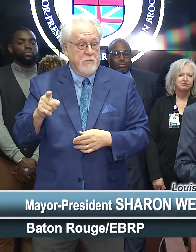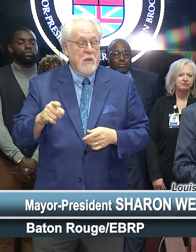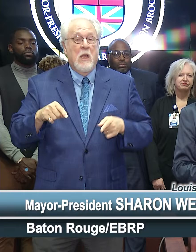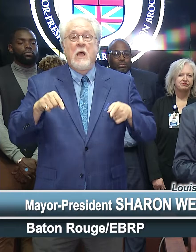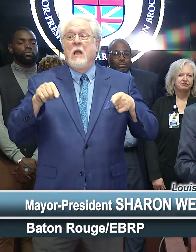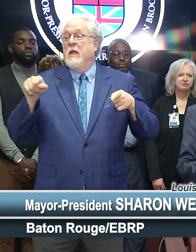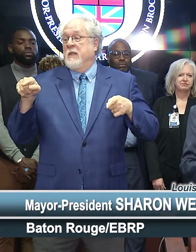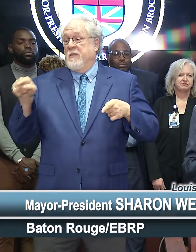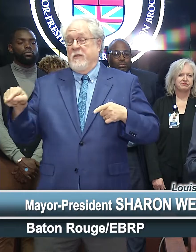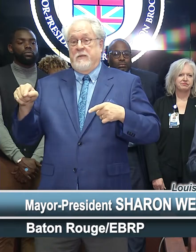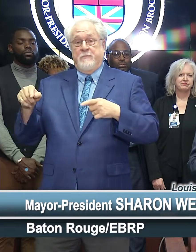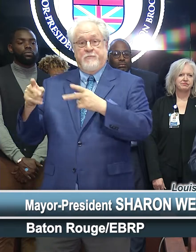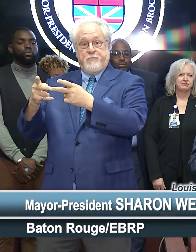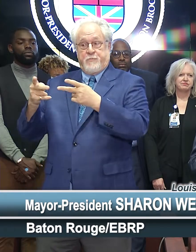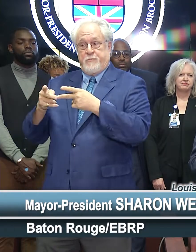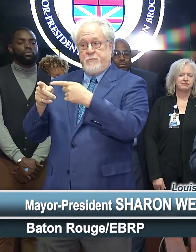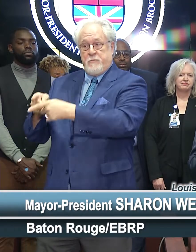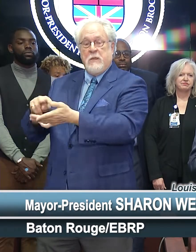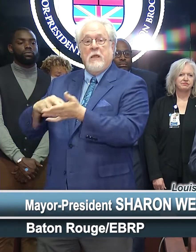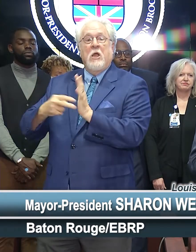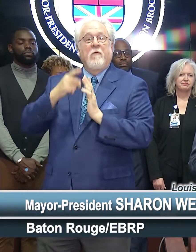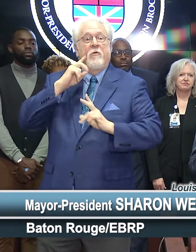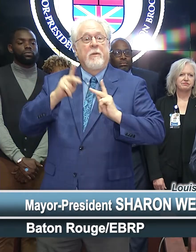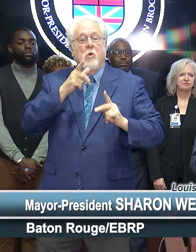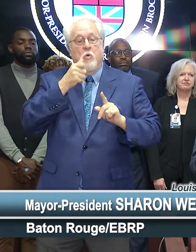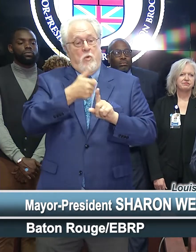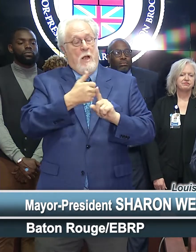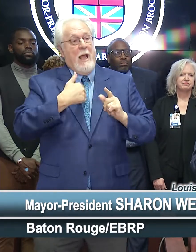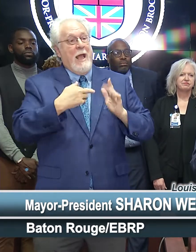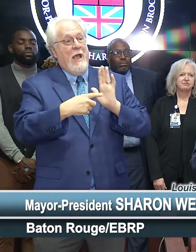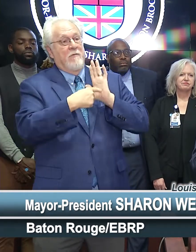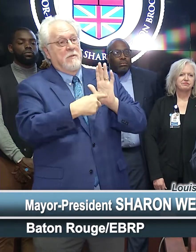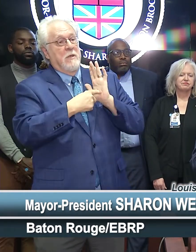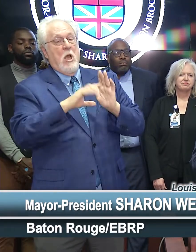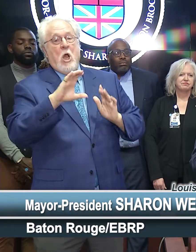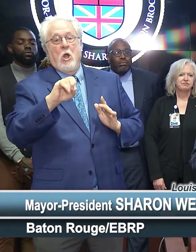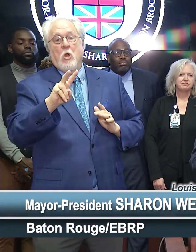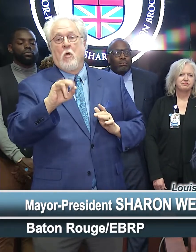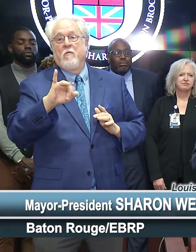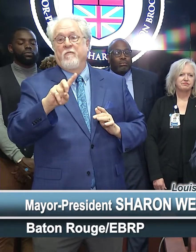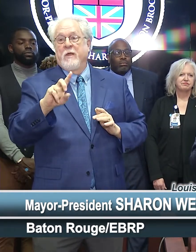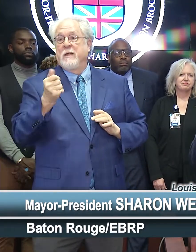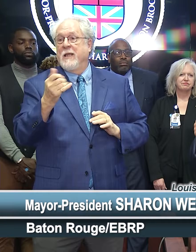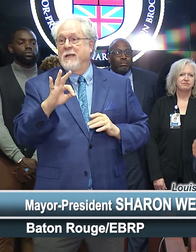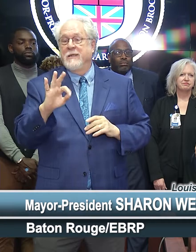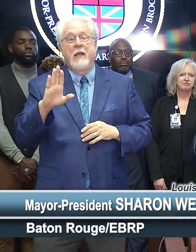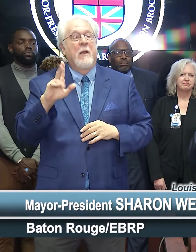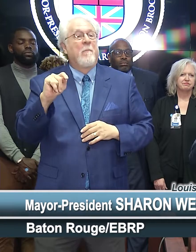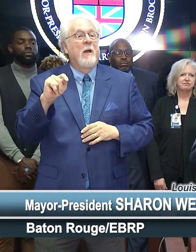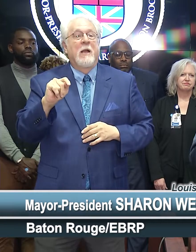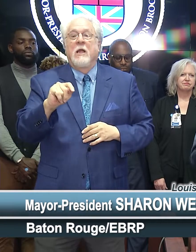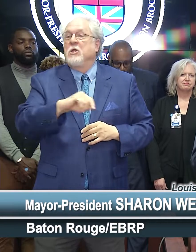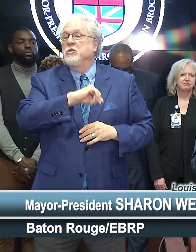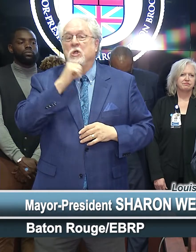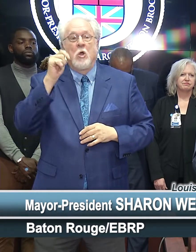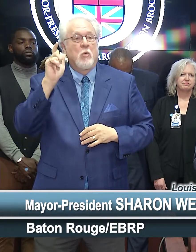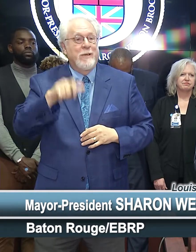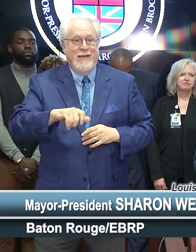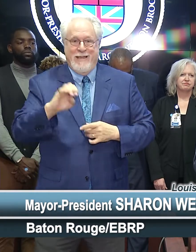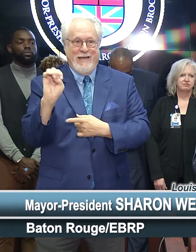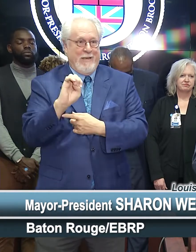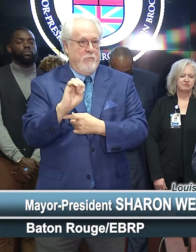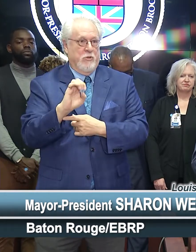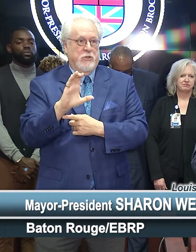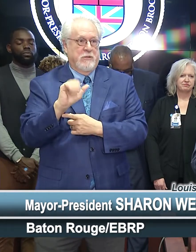site is intended for people who have symptoms of COVID-19 but do not need